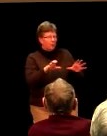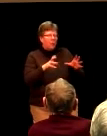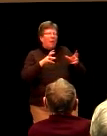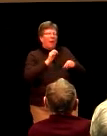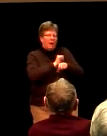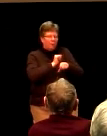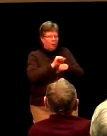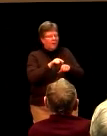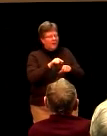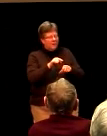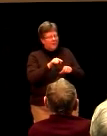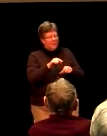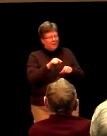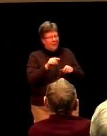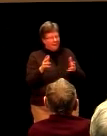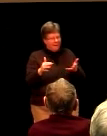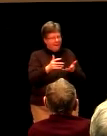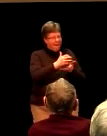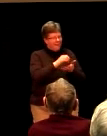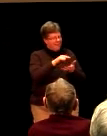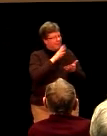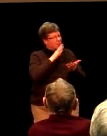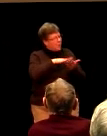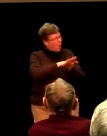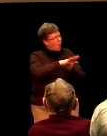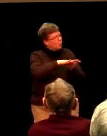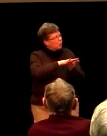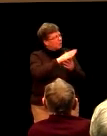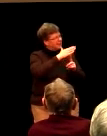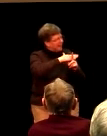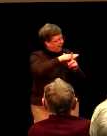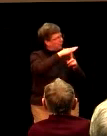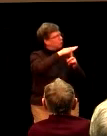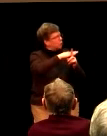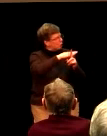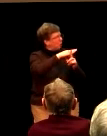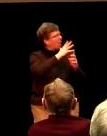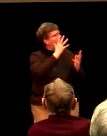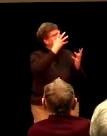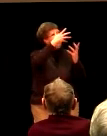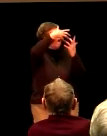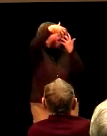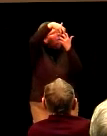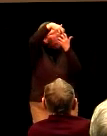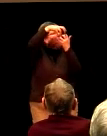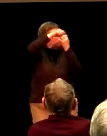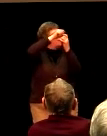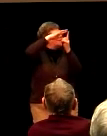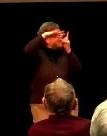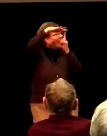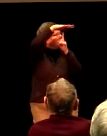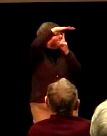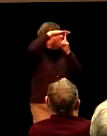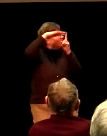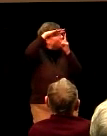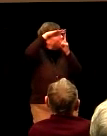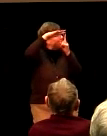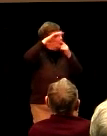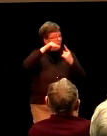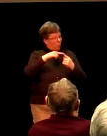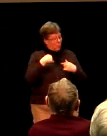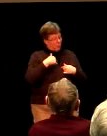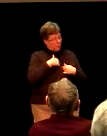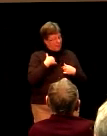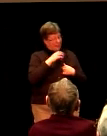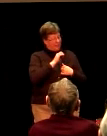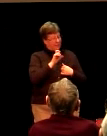put together the fact that these ocean temperatures interacted with the atmospheric temperatures. And so when we had an El